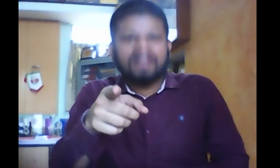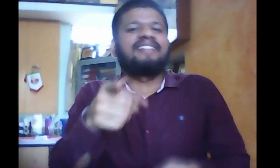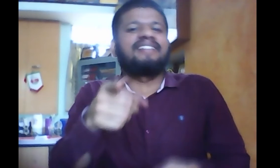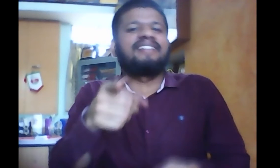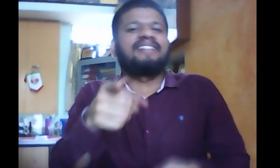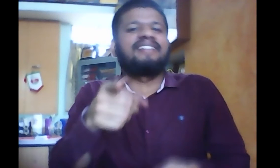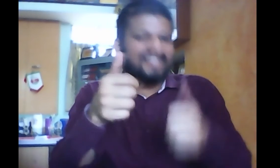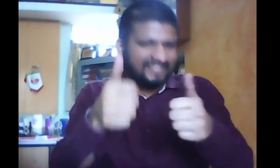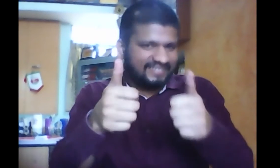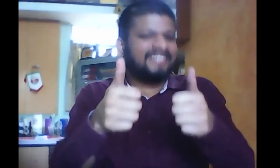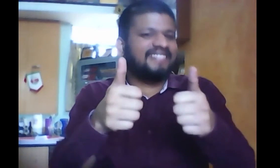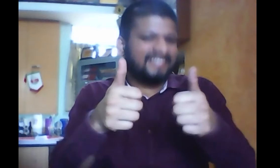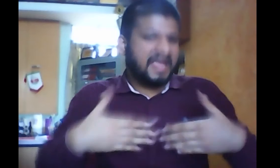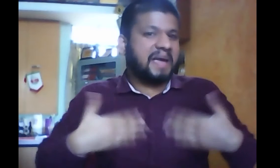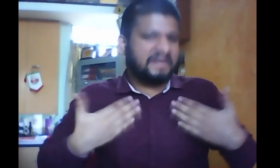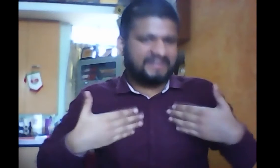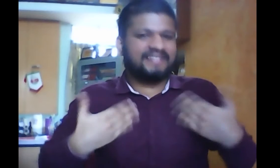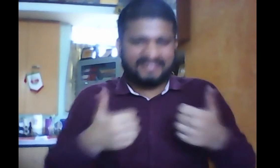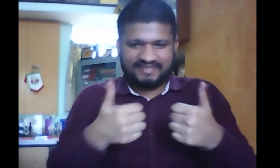Yes. Great. Good. Good.